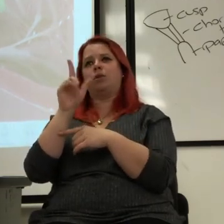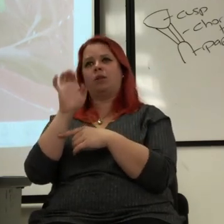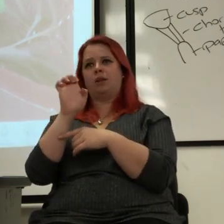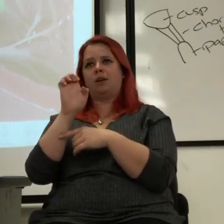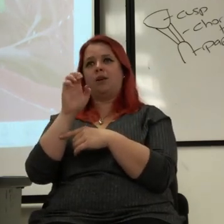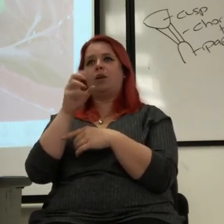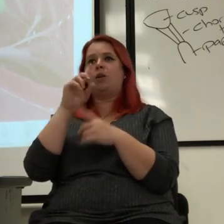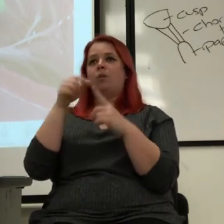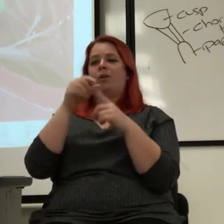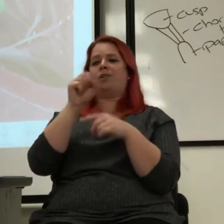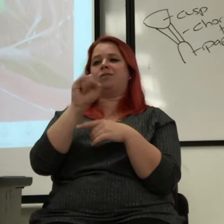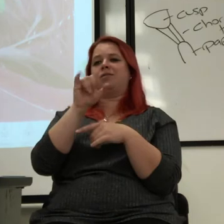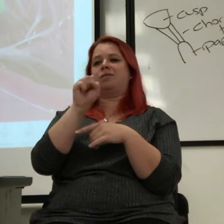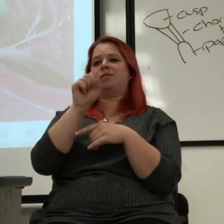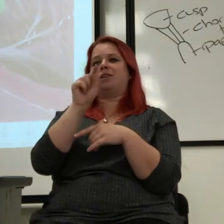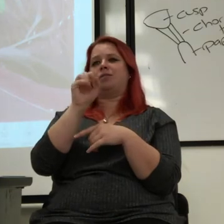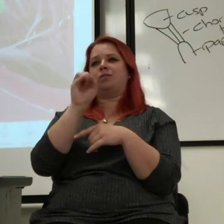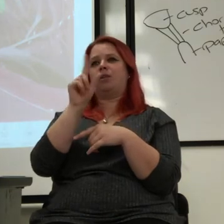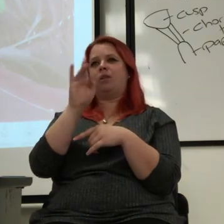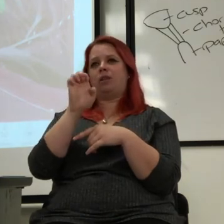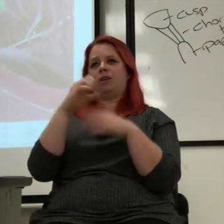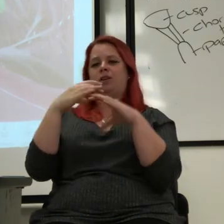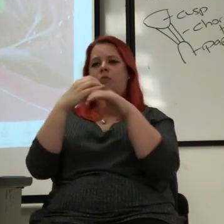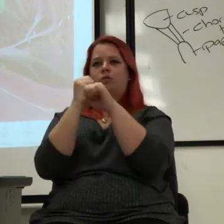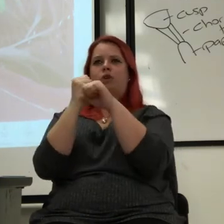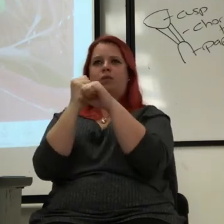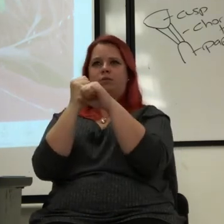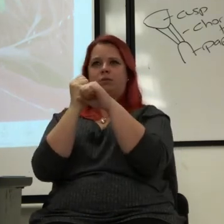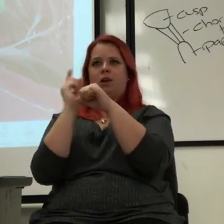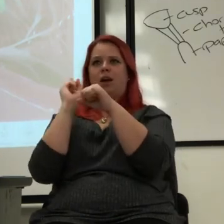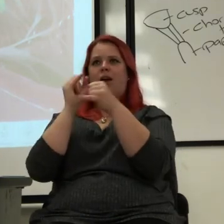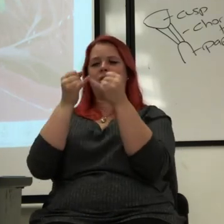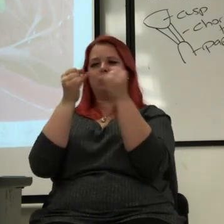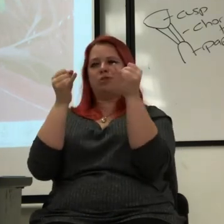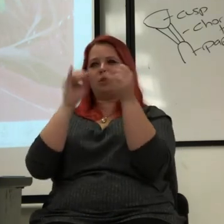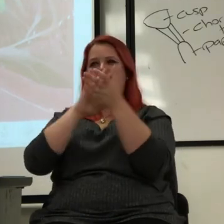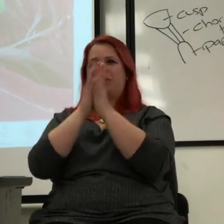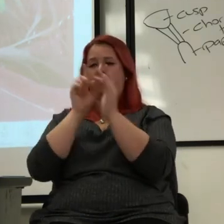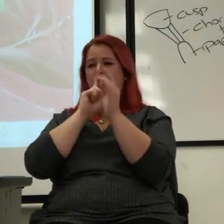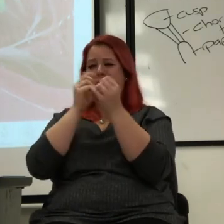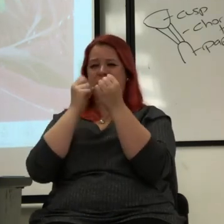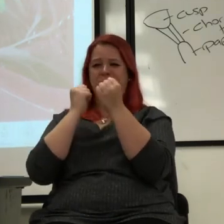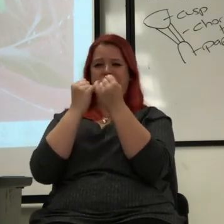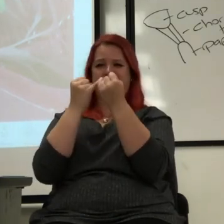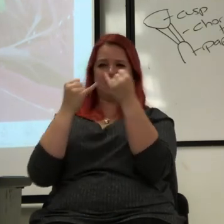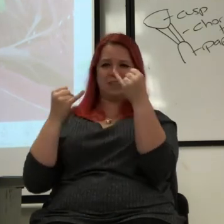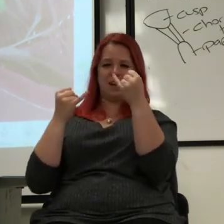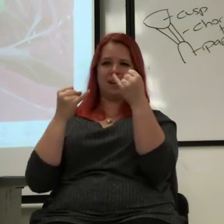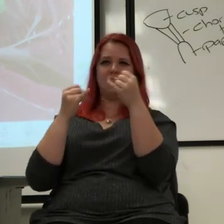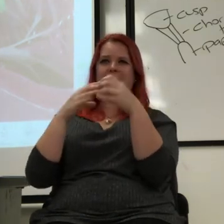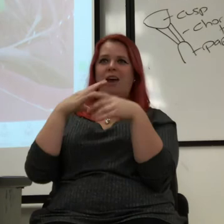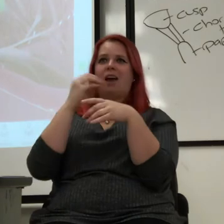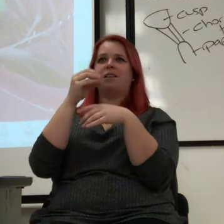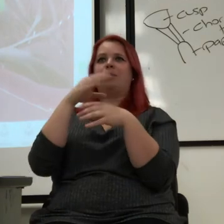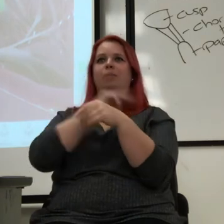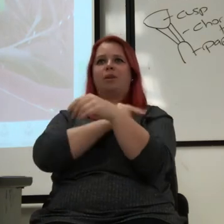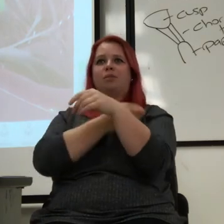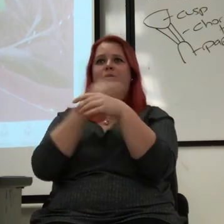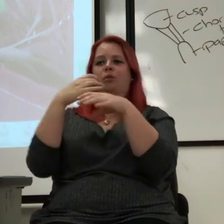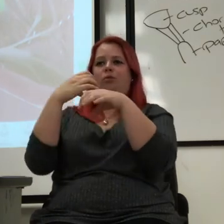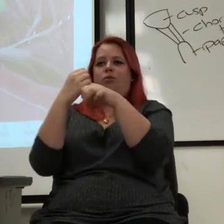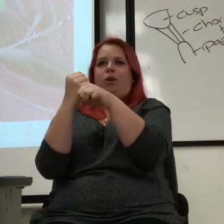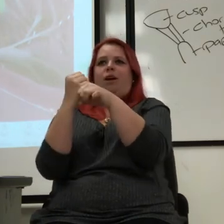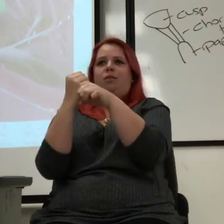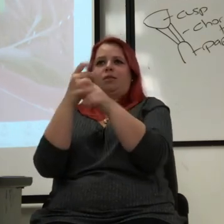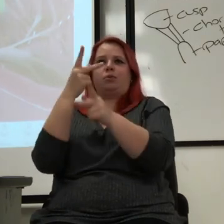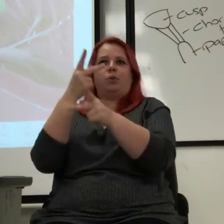when they shut, and that these heart strings become really tight, and the papillary muscle contracts, so that way the valve stays